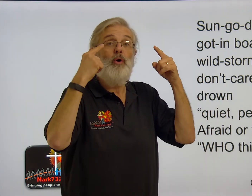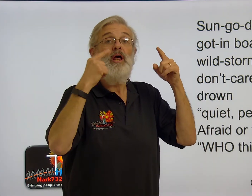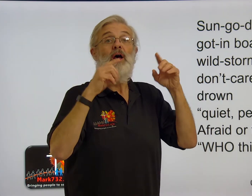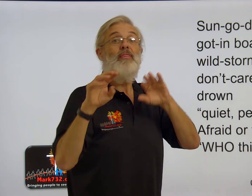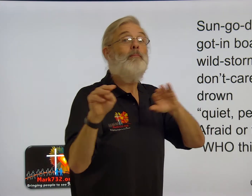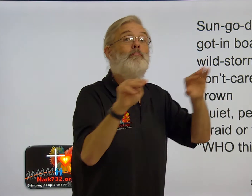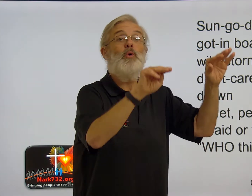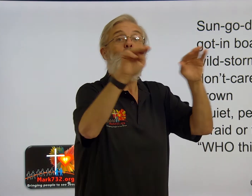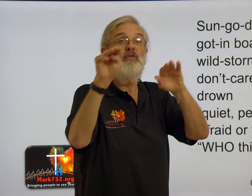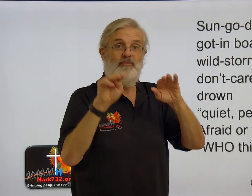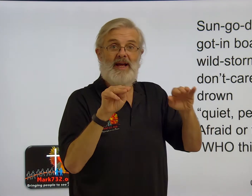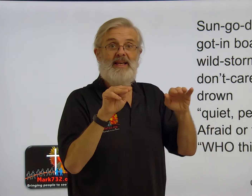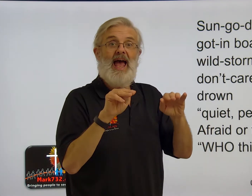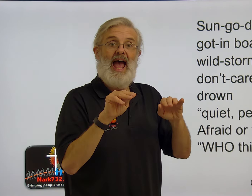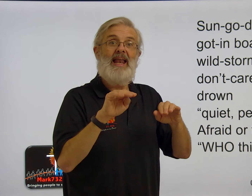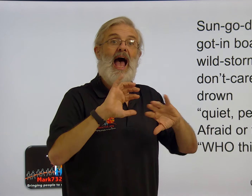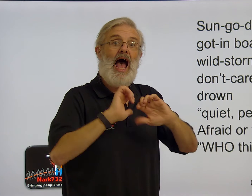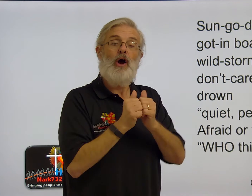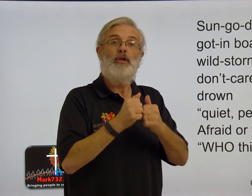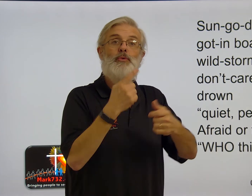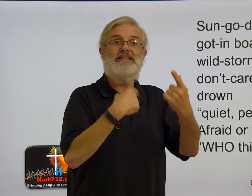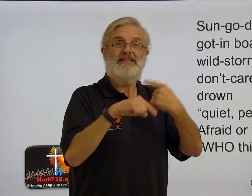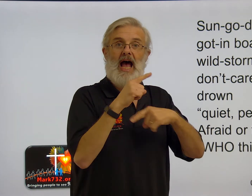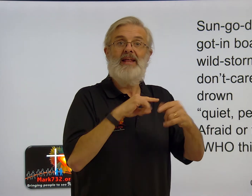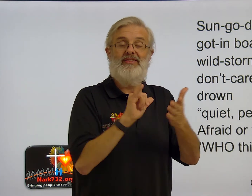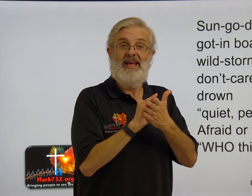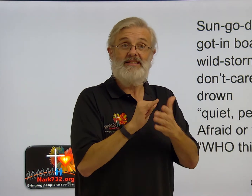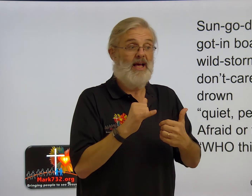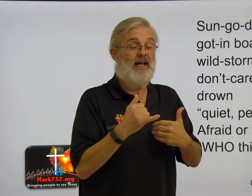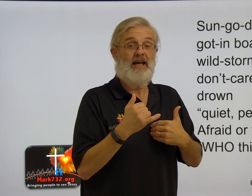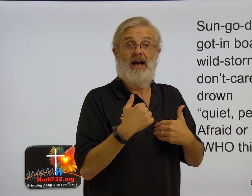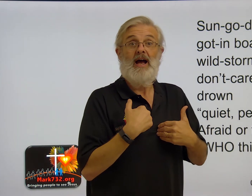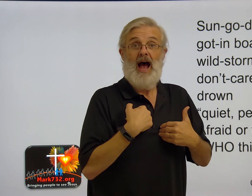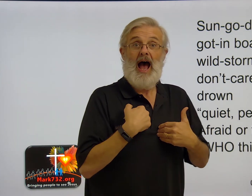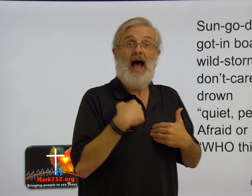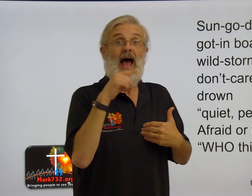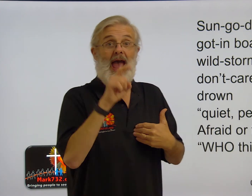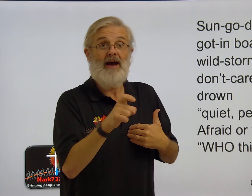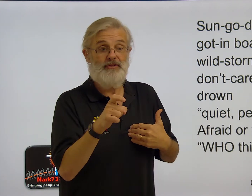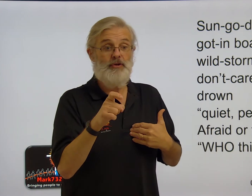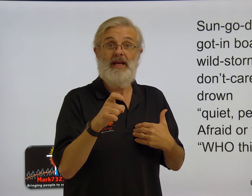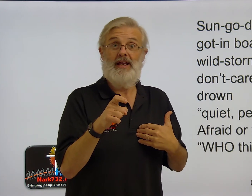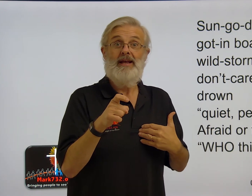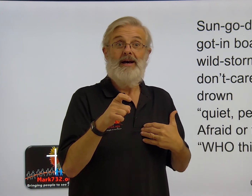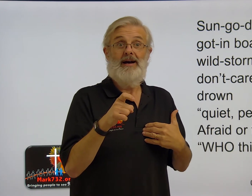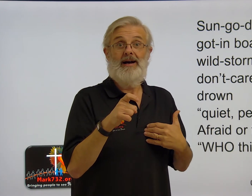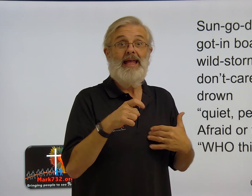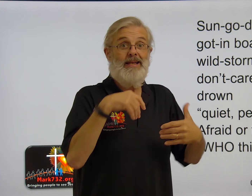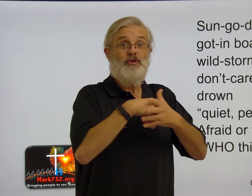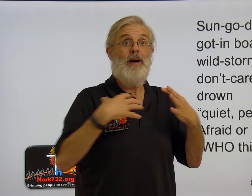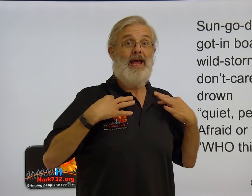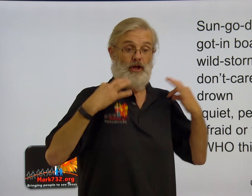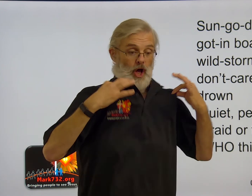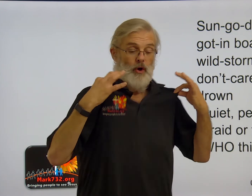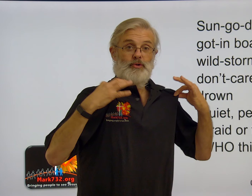the movement and how you would sign things. Like I have to get into my clothes. What